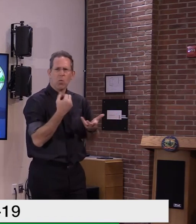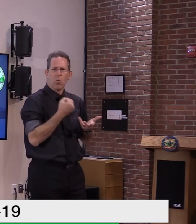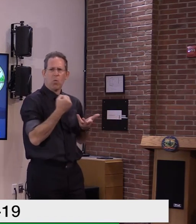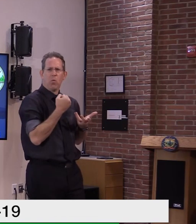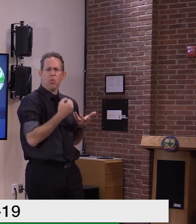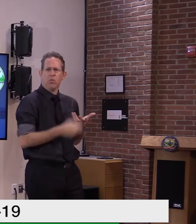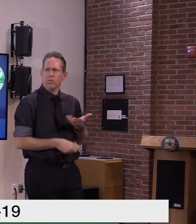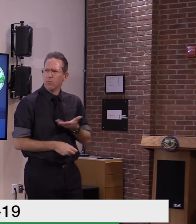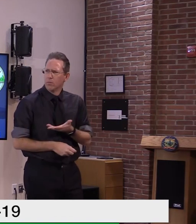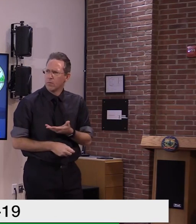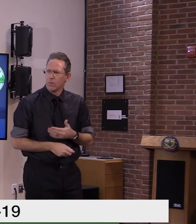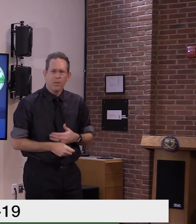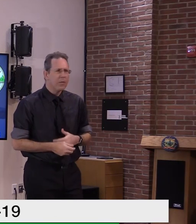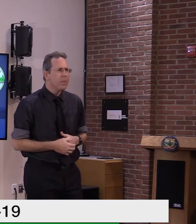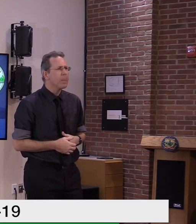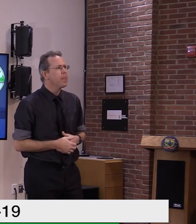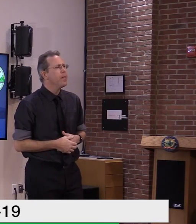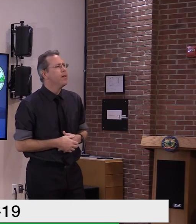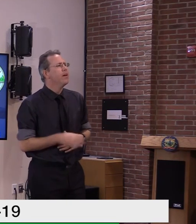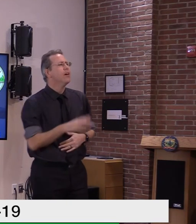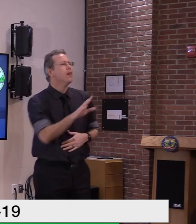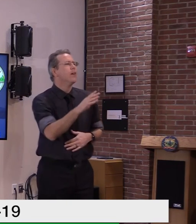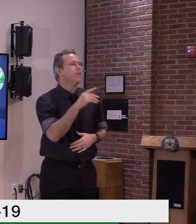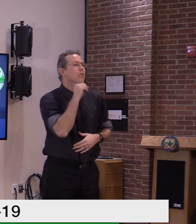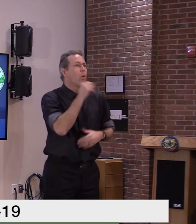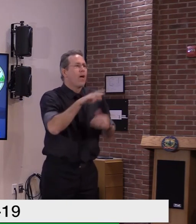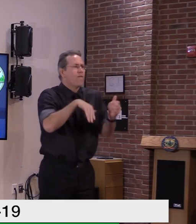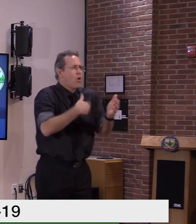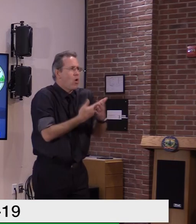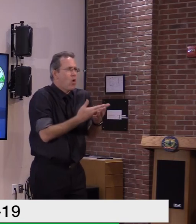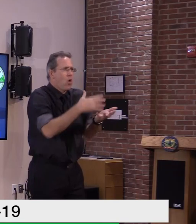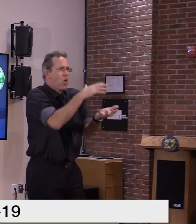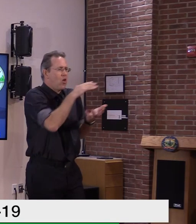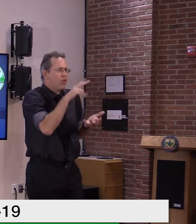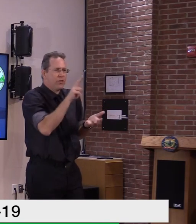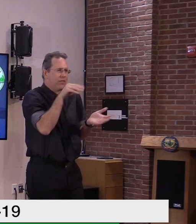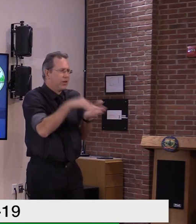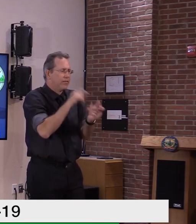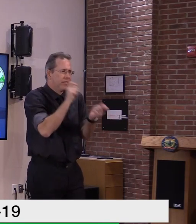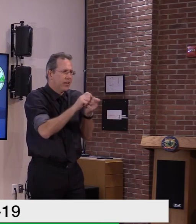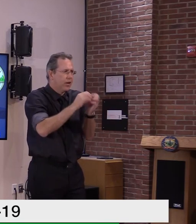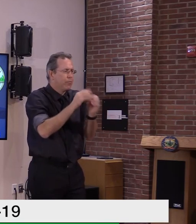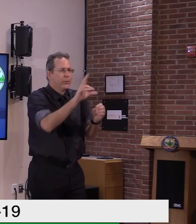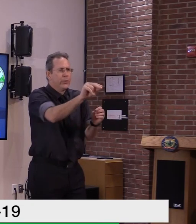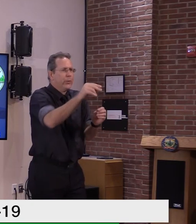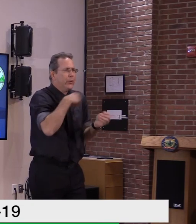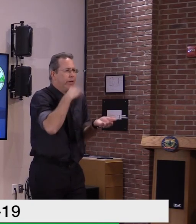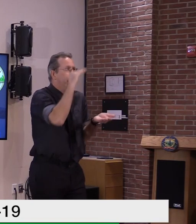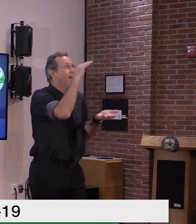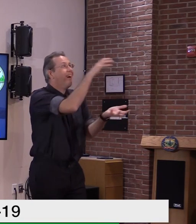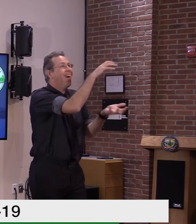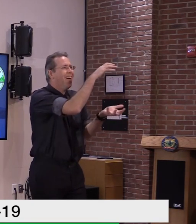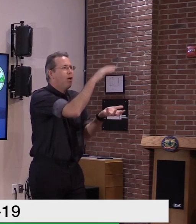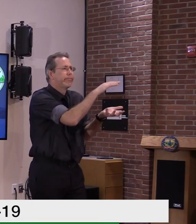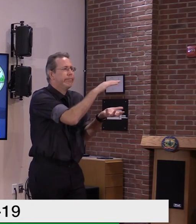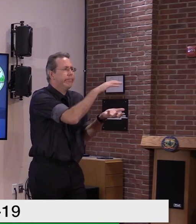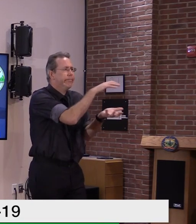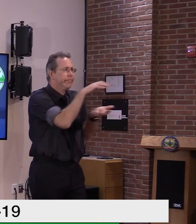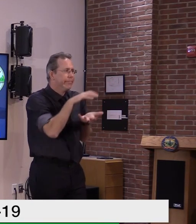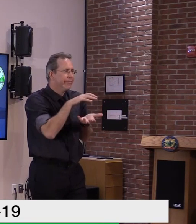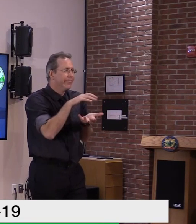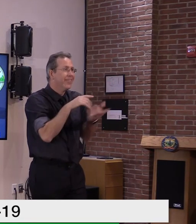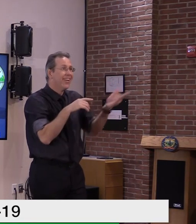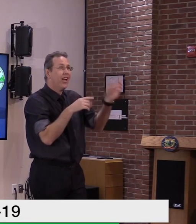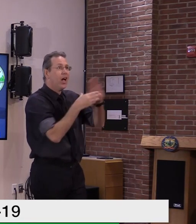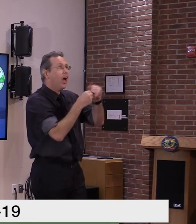That means that we don't have those in this all of them in the state. That's what the federal government has allocated for us. And when we do get